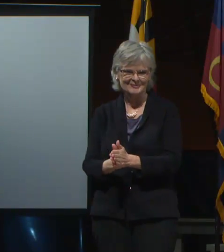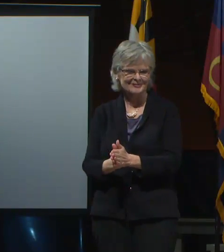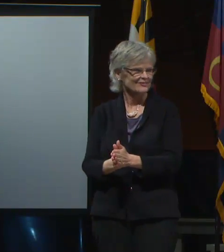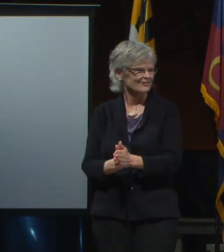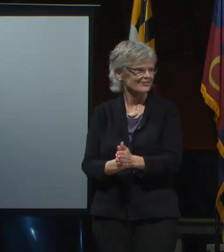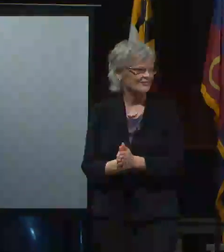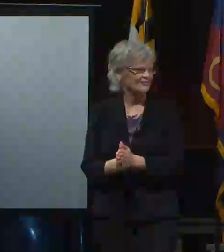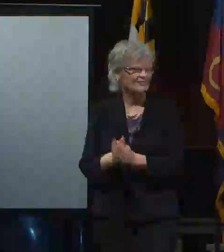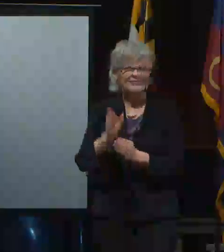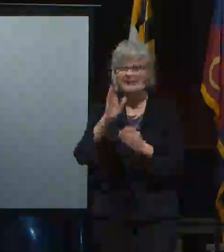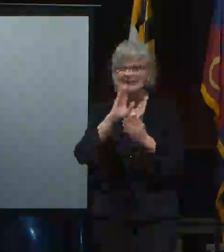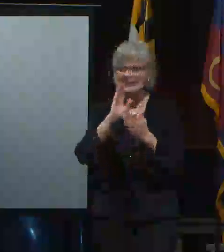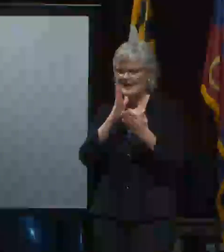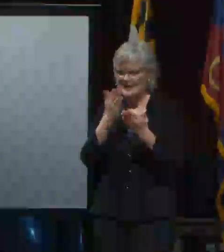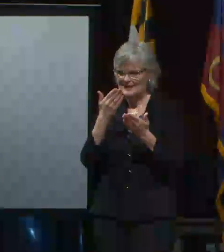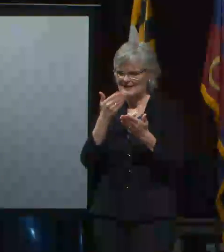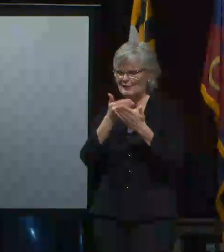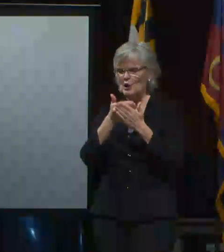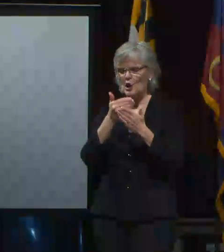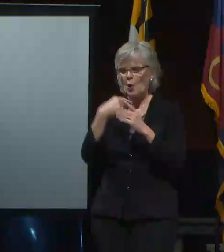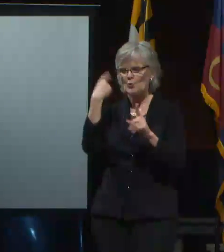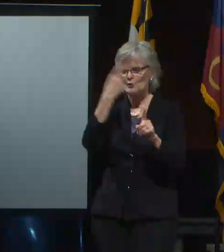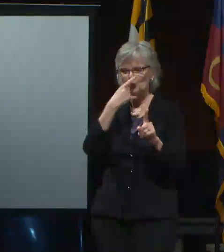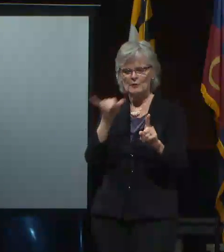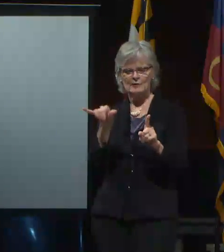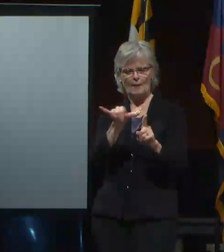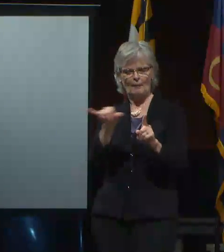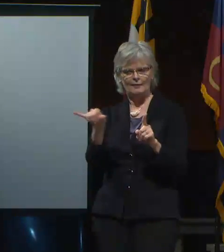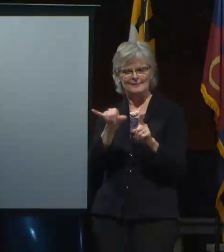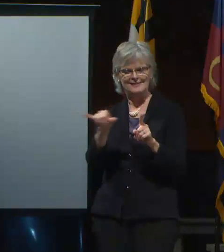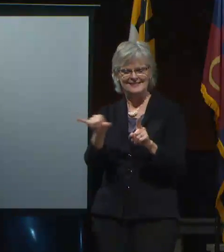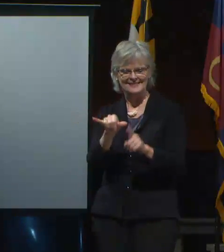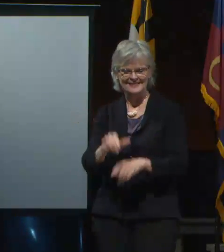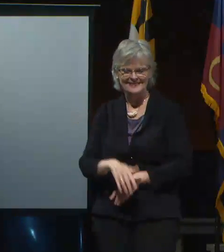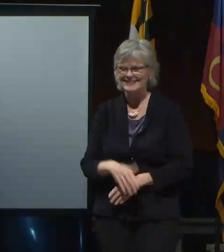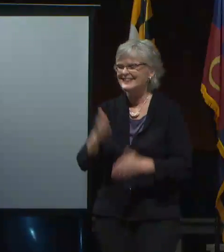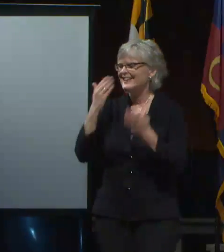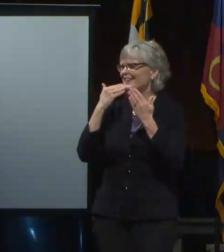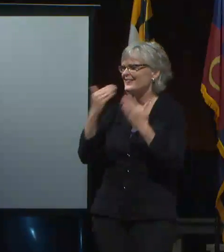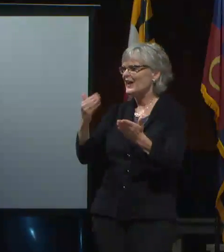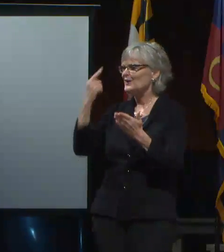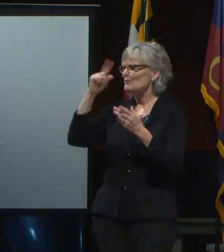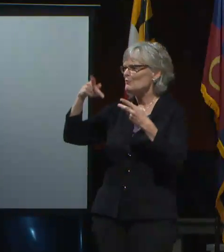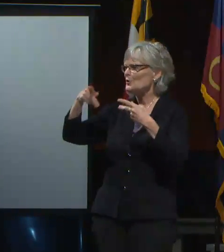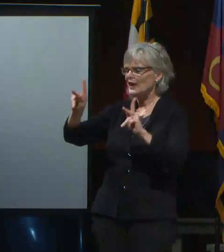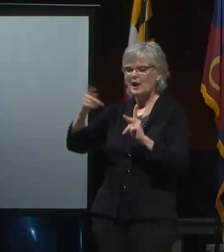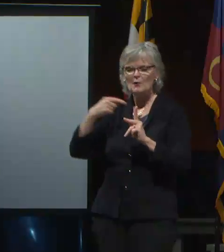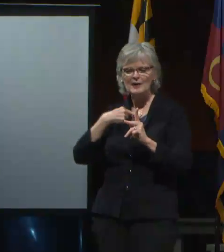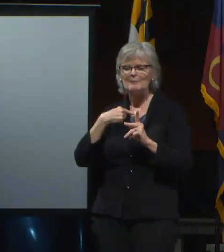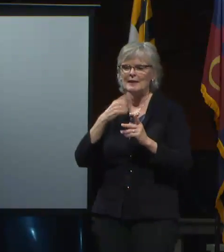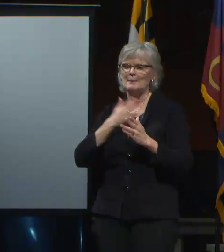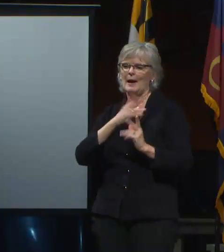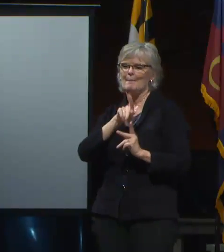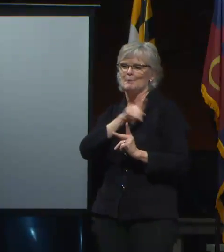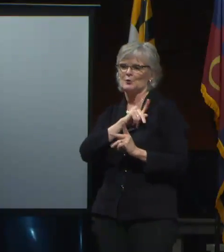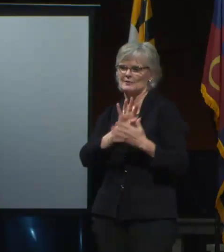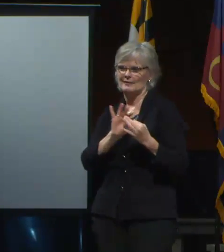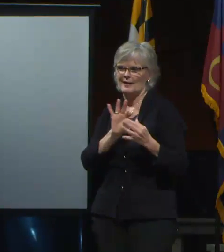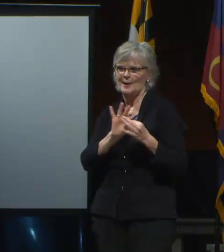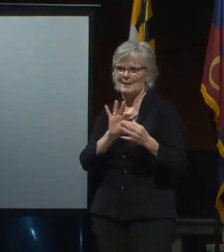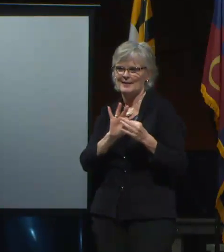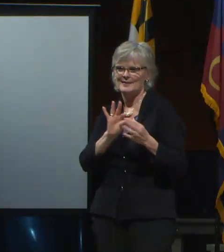It's that close resemblance that everyone always notes. Thank you for allowing me that personal moment.